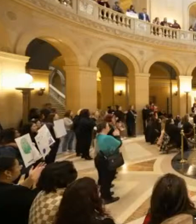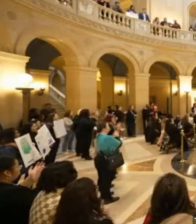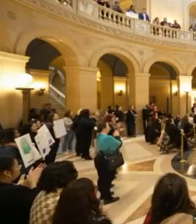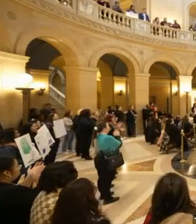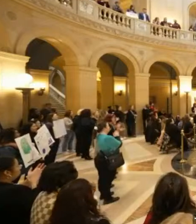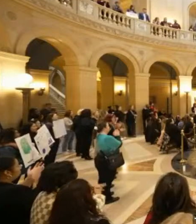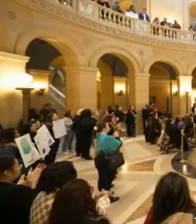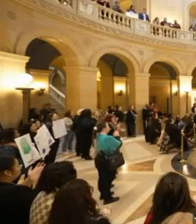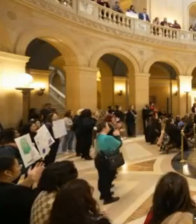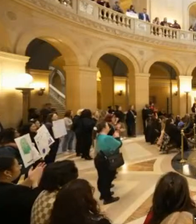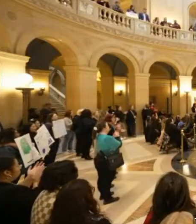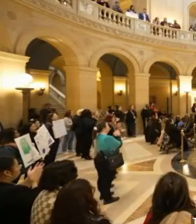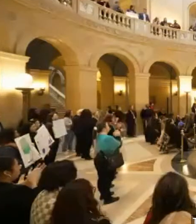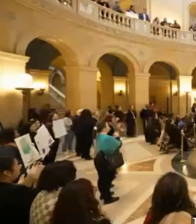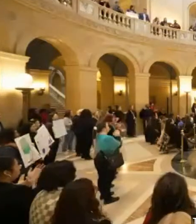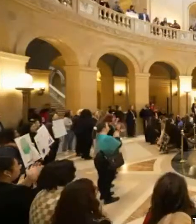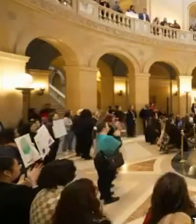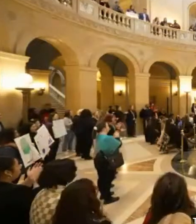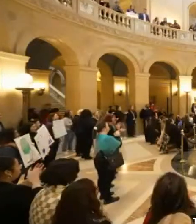She's got survivors' backs.